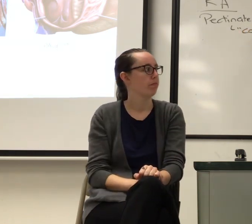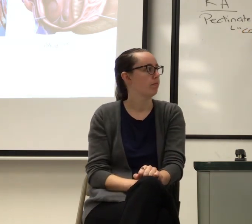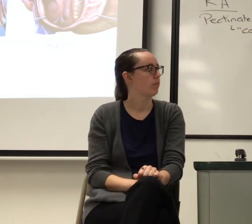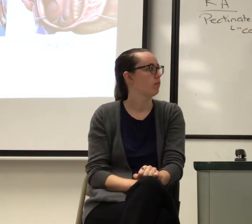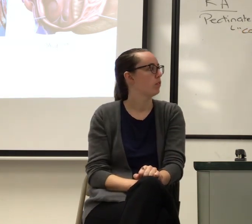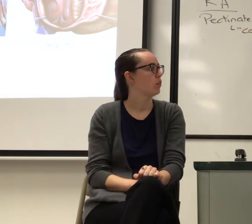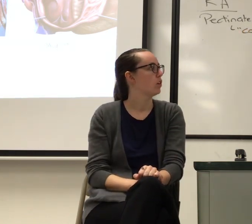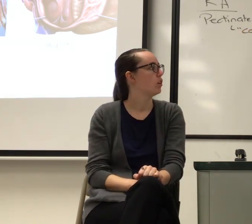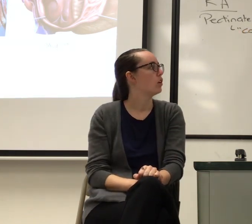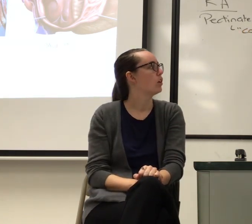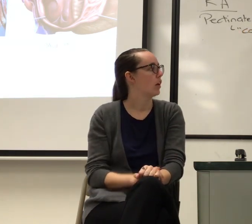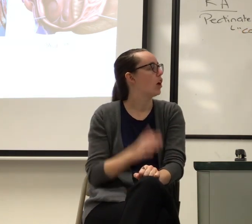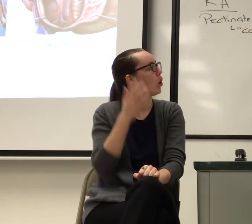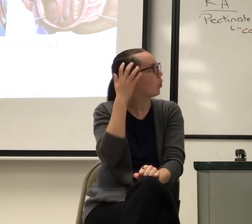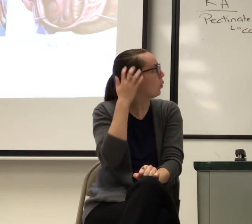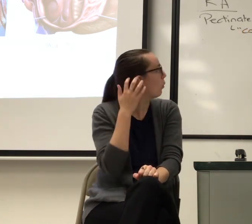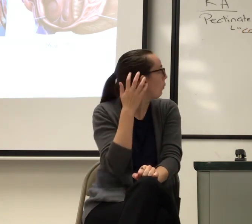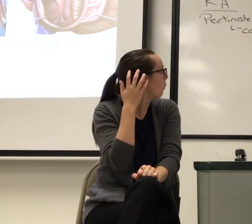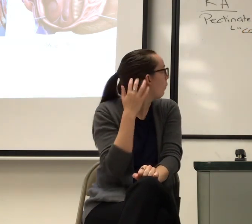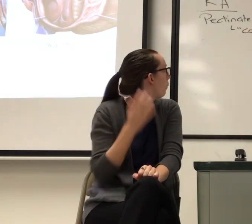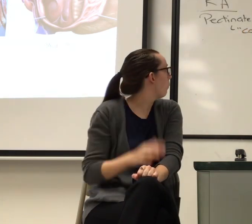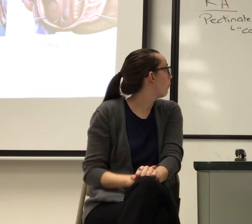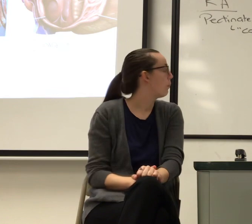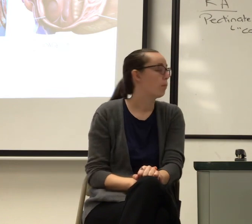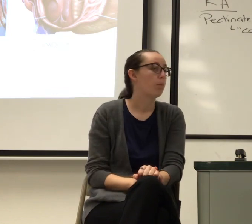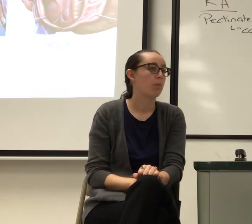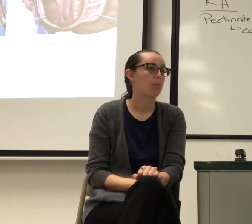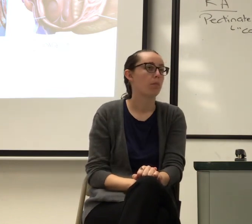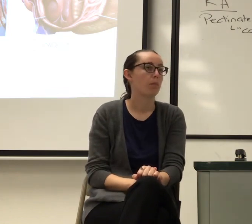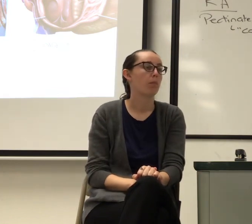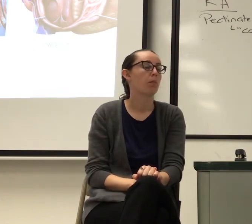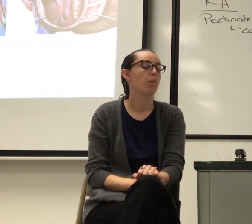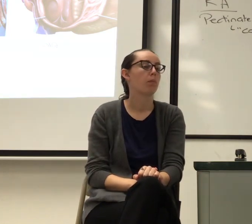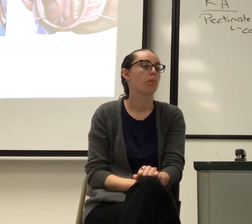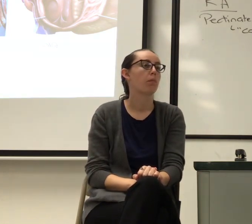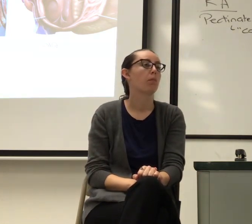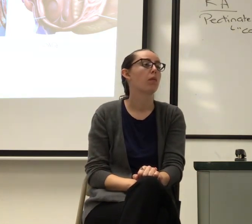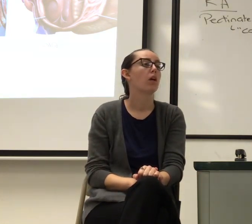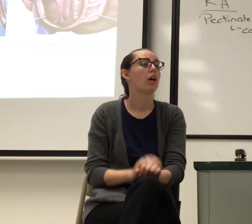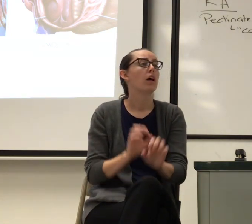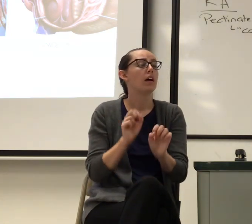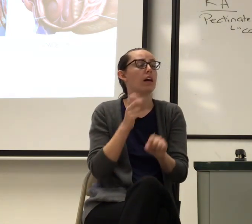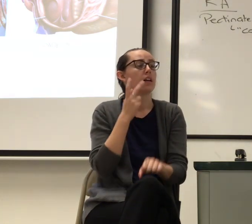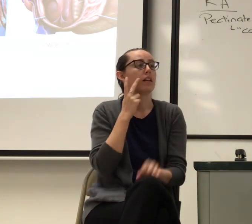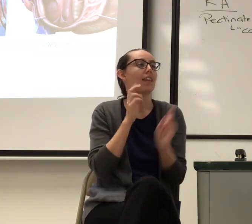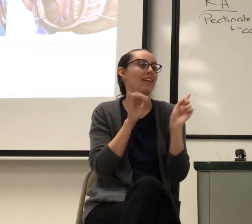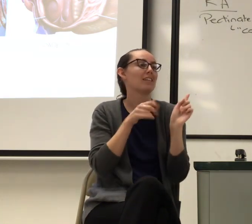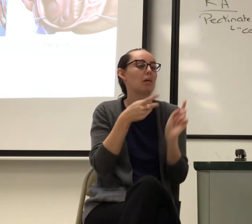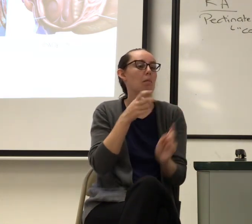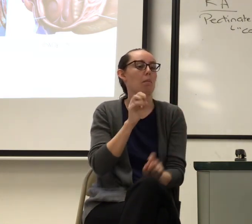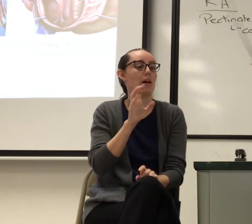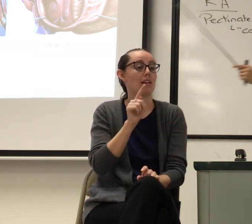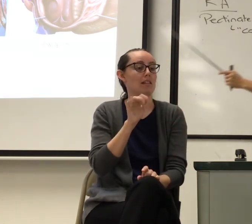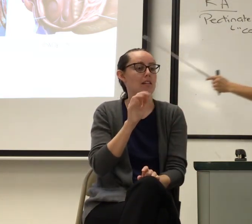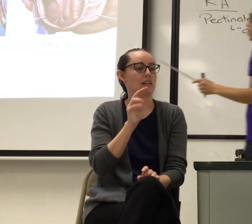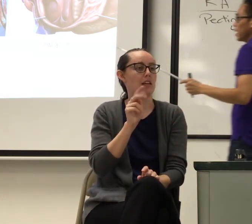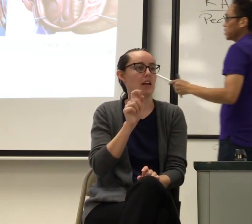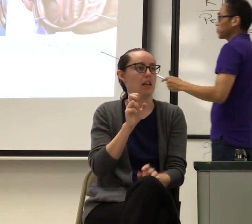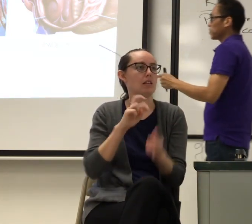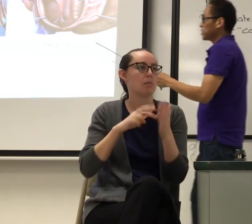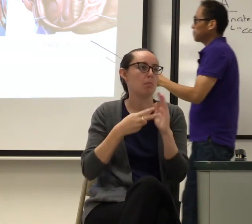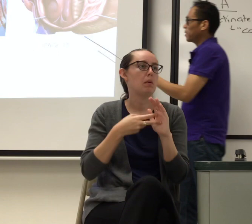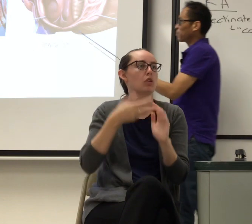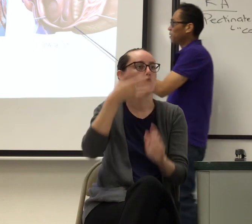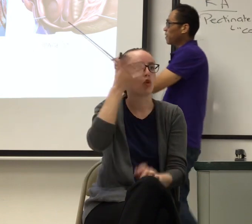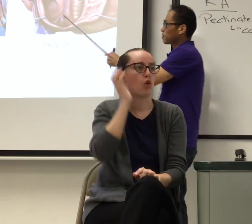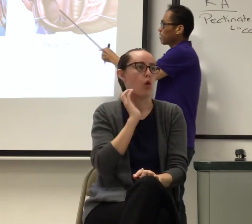Comb-like. That's what pectinate means. The other thing you can see on the inside, look for a shallow depression on the inner